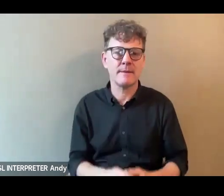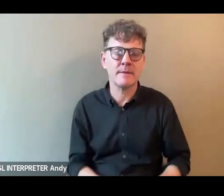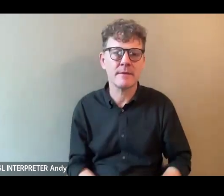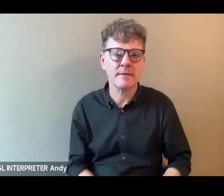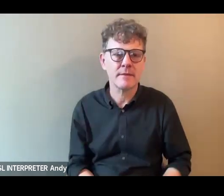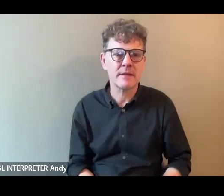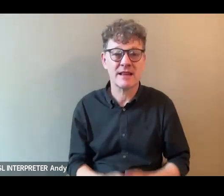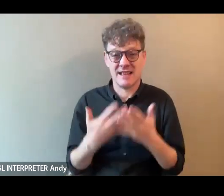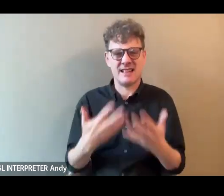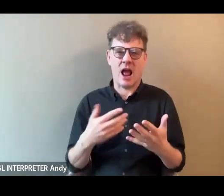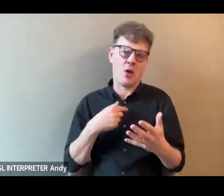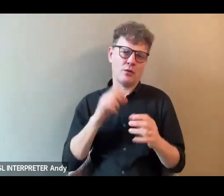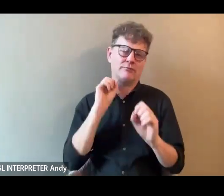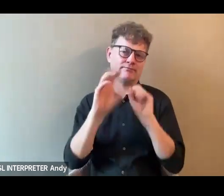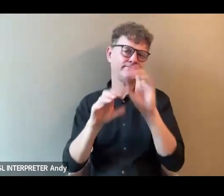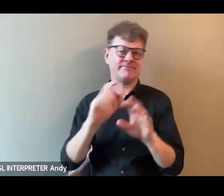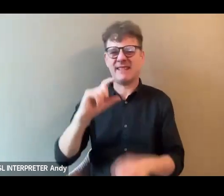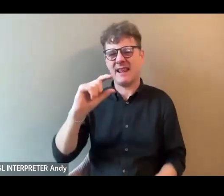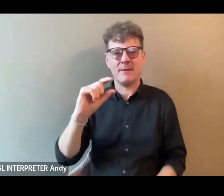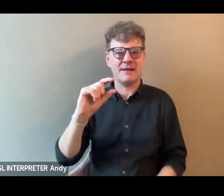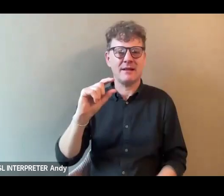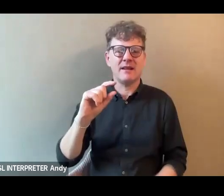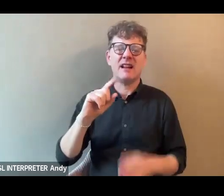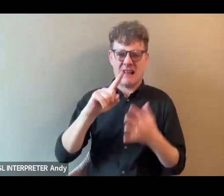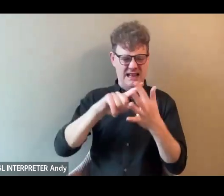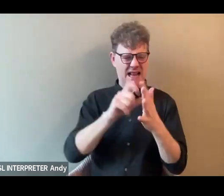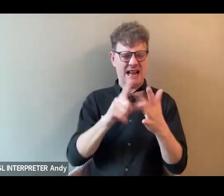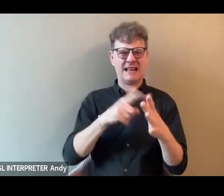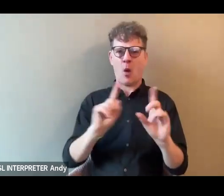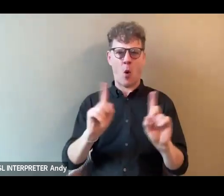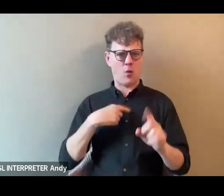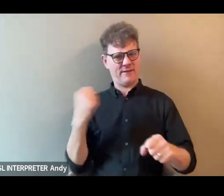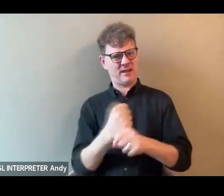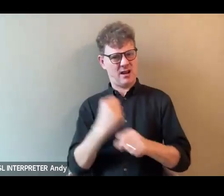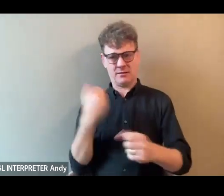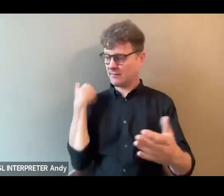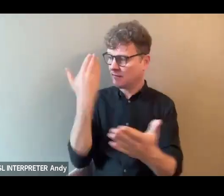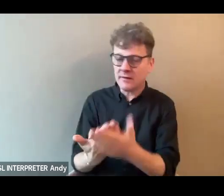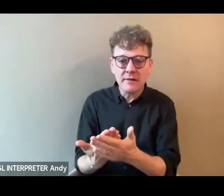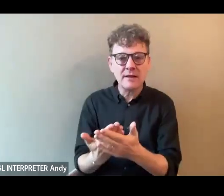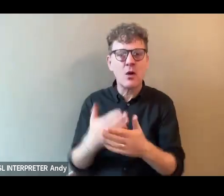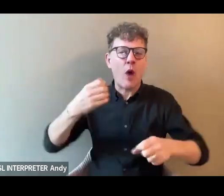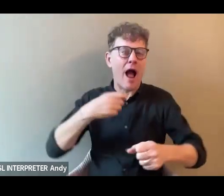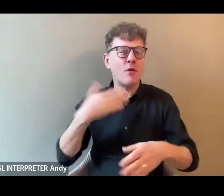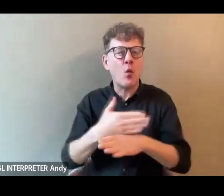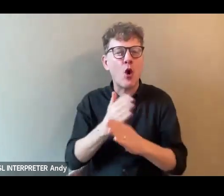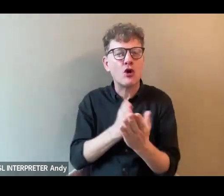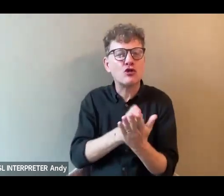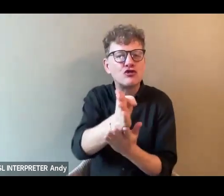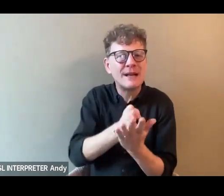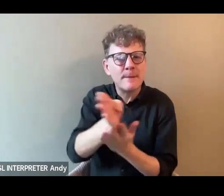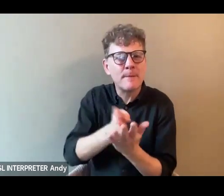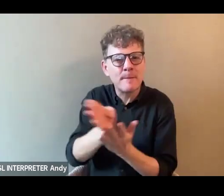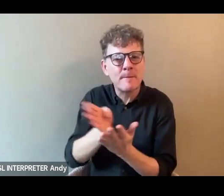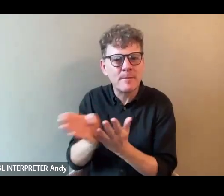So now you're going to hear a little bit from me, just a little bit about what has EDICa done overall before we get down to each work stream. I am